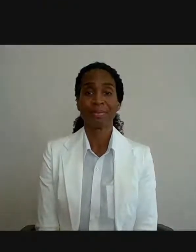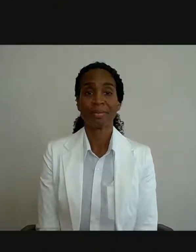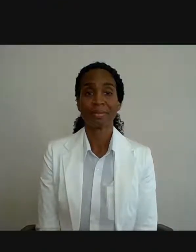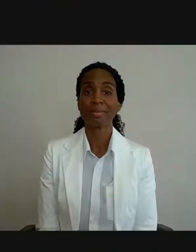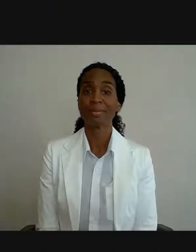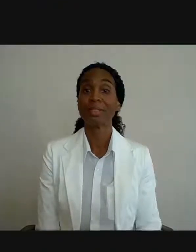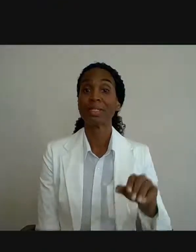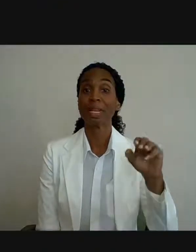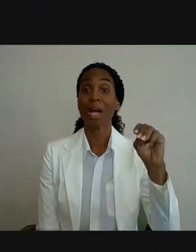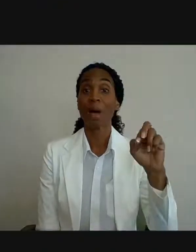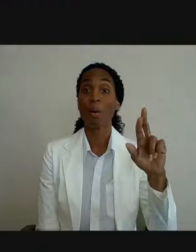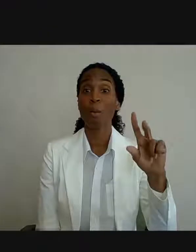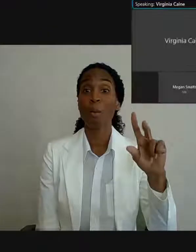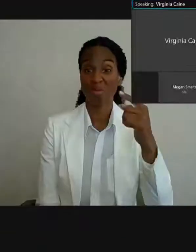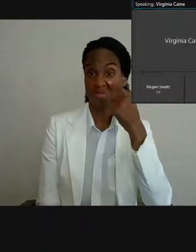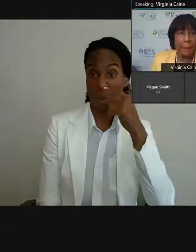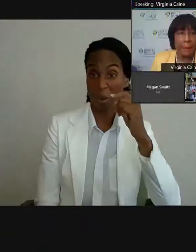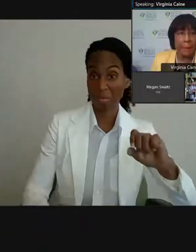Mark, if I could have the slides.